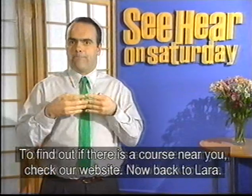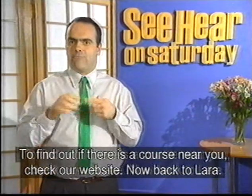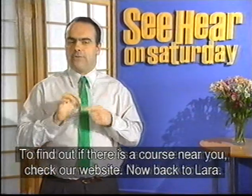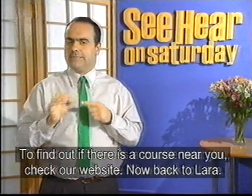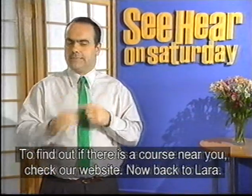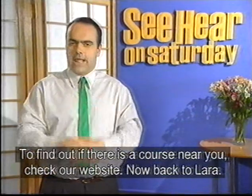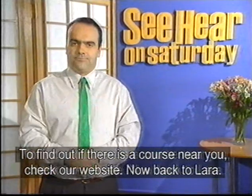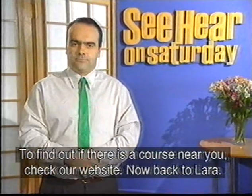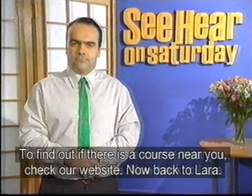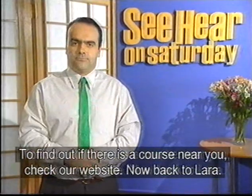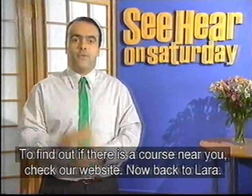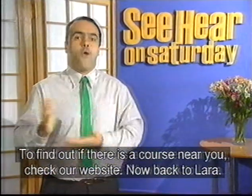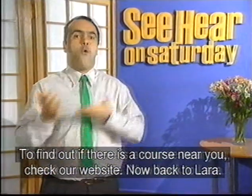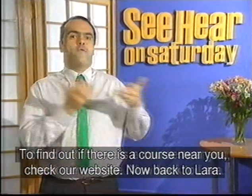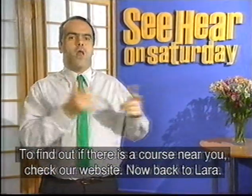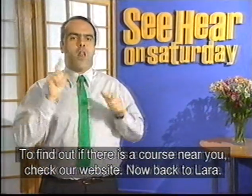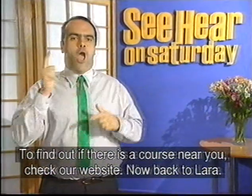details. Now, it's back to Lara.